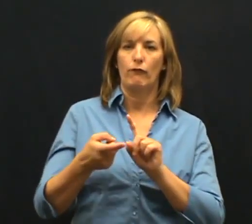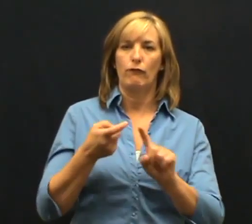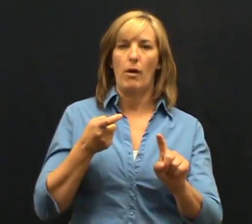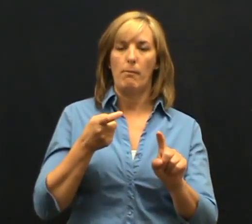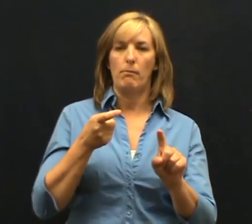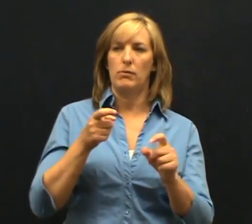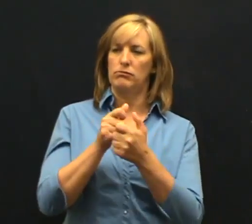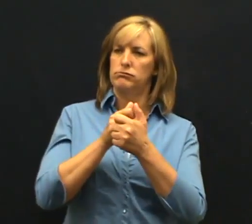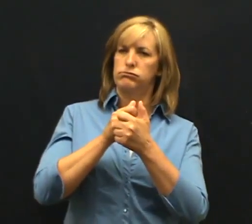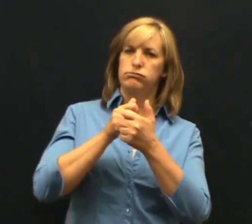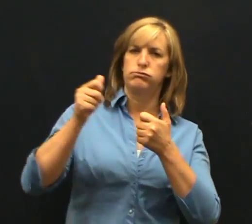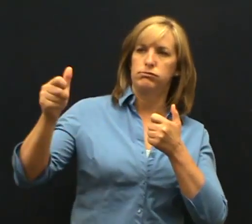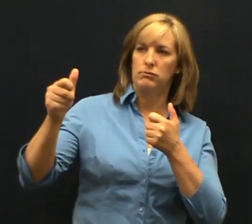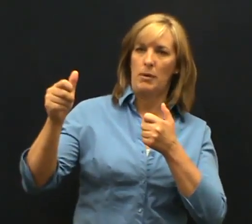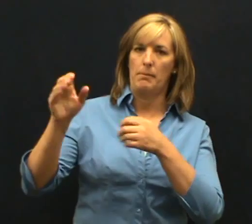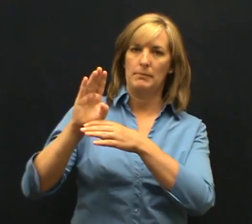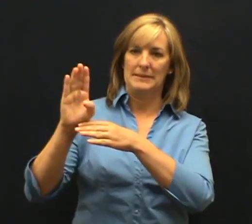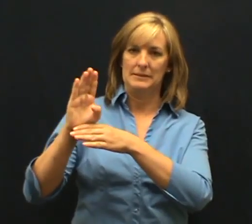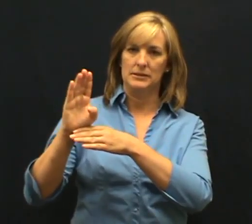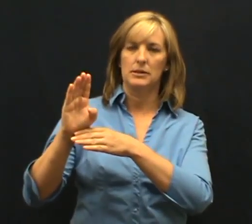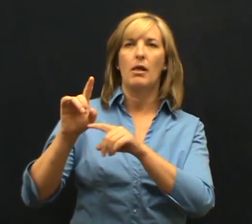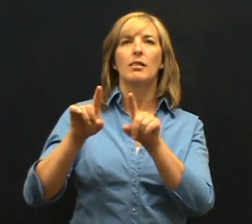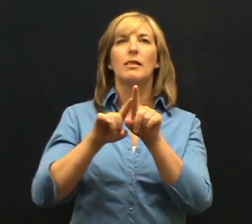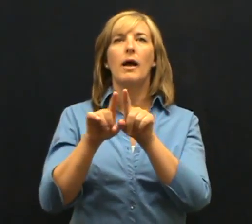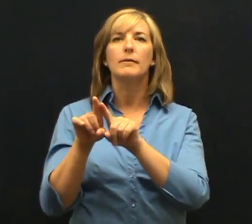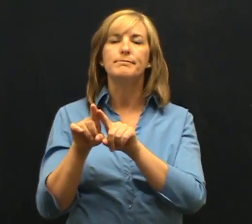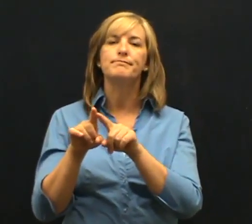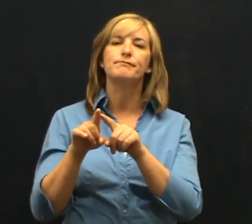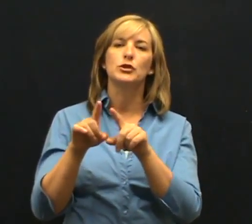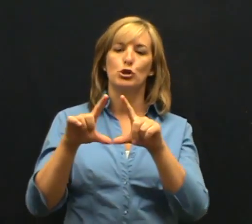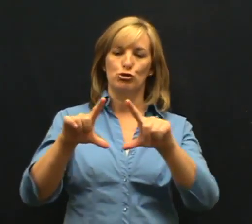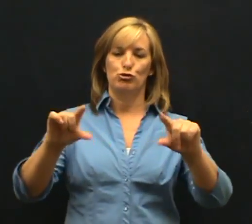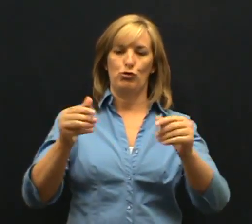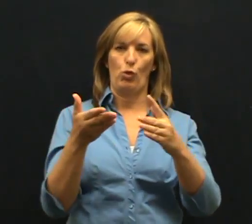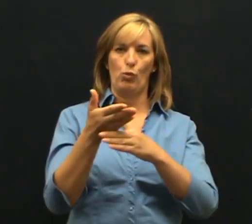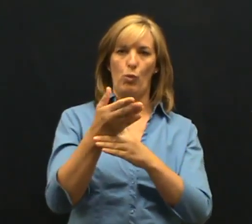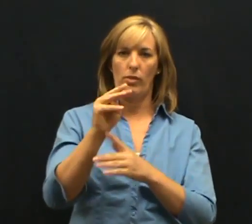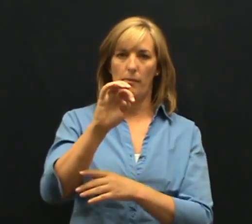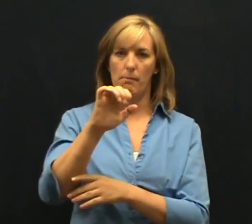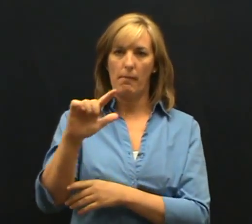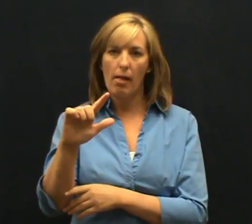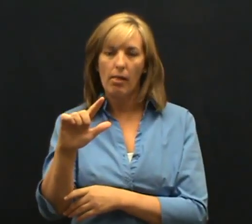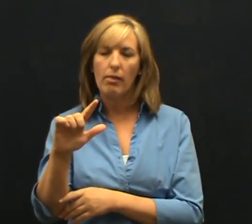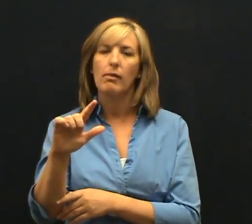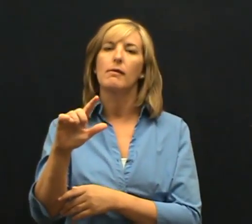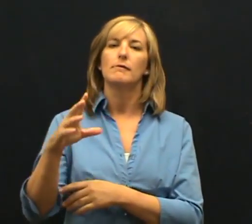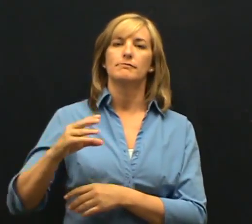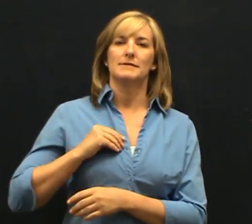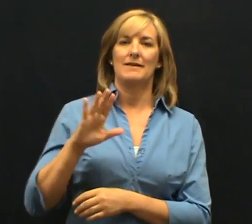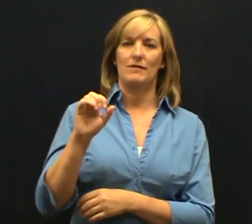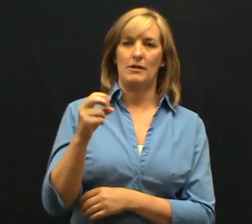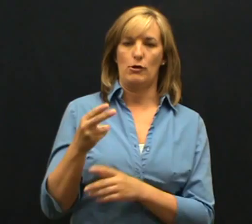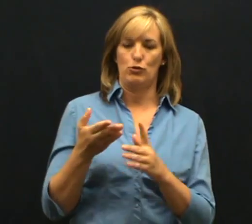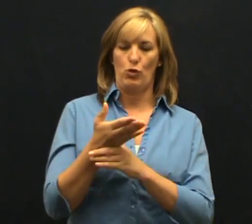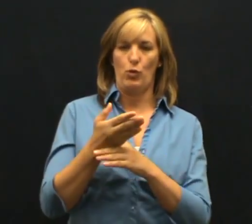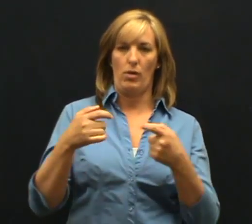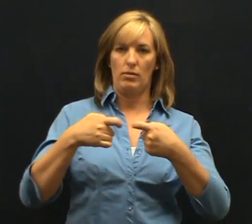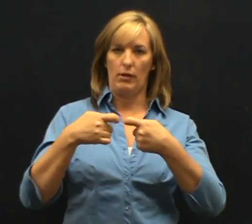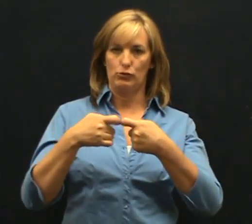send us checks through the mail, sometimes even cash, or we receive cash through electronic payments and that type of thing.